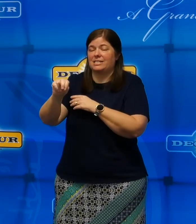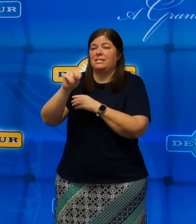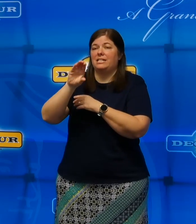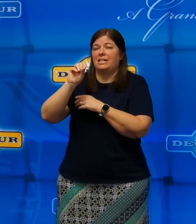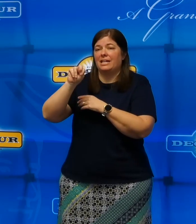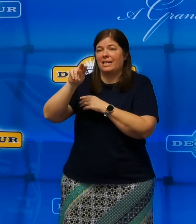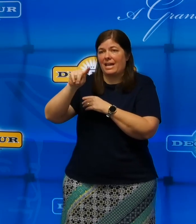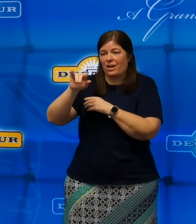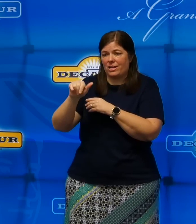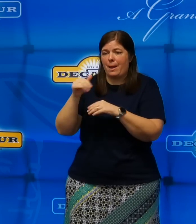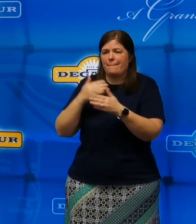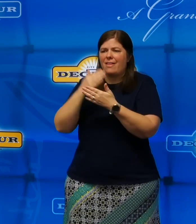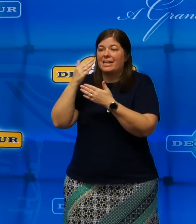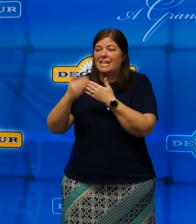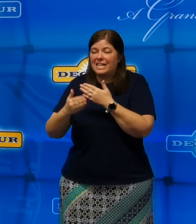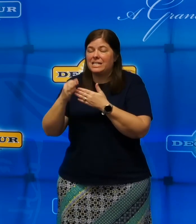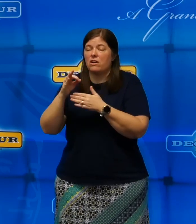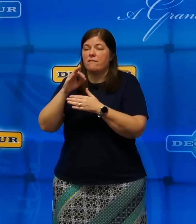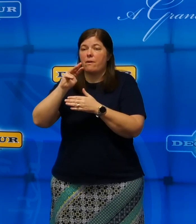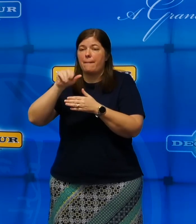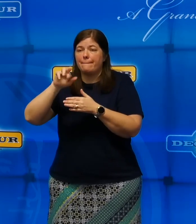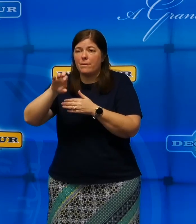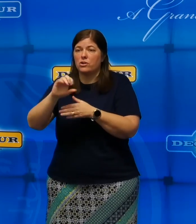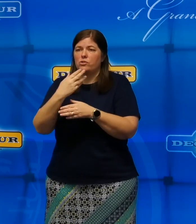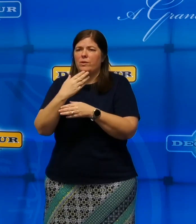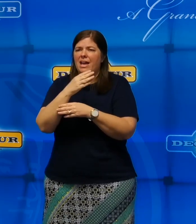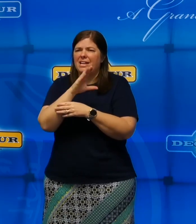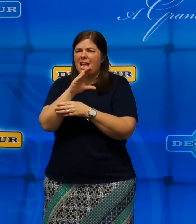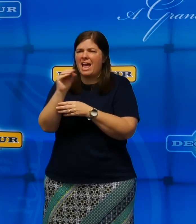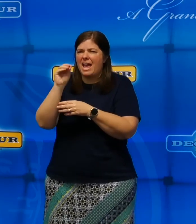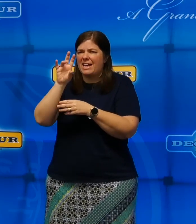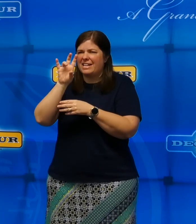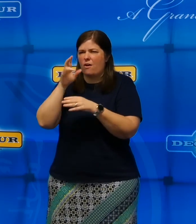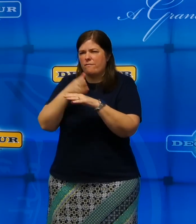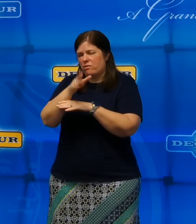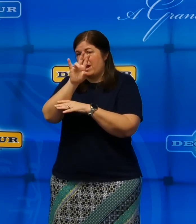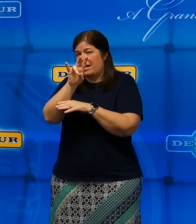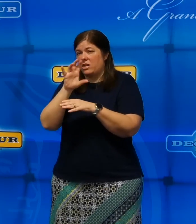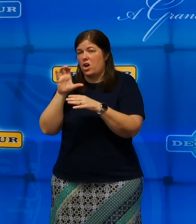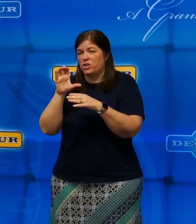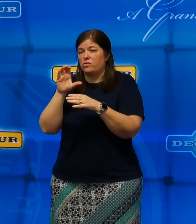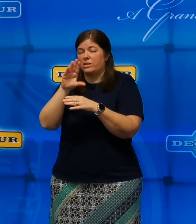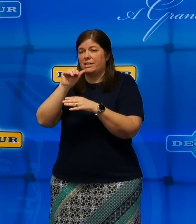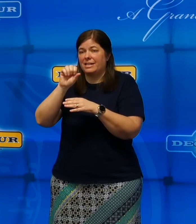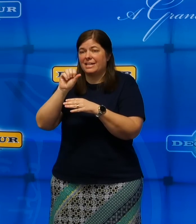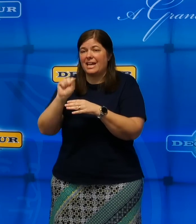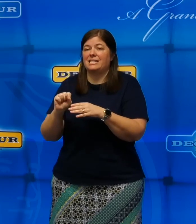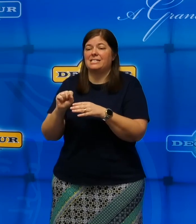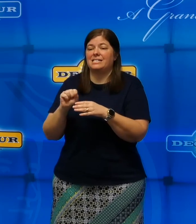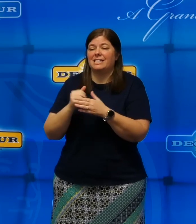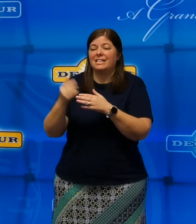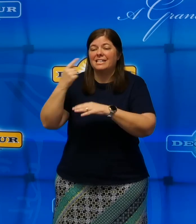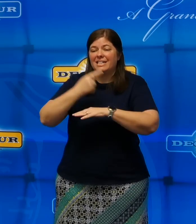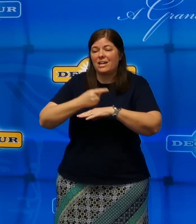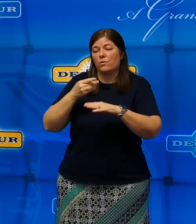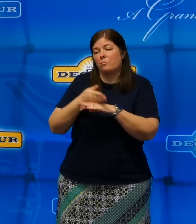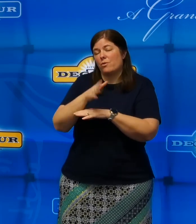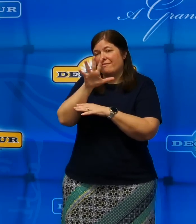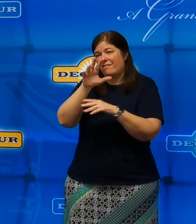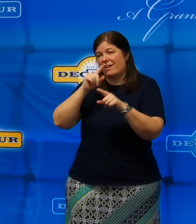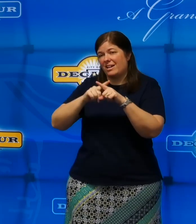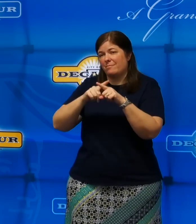were up to 831 cases in Alabama. And today, we are 5 times that rate. In Alabama, we